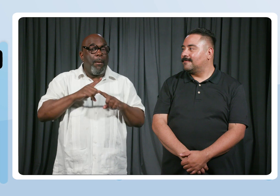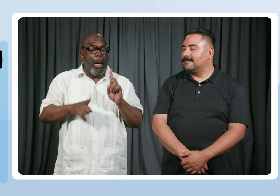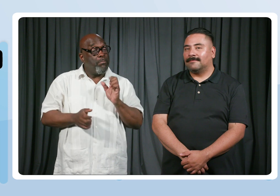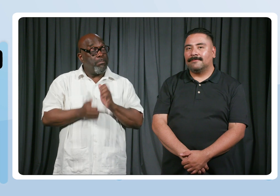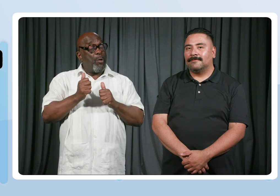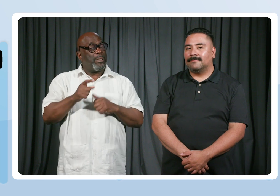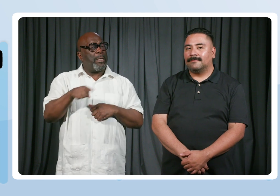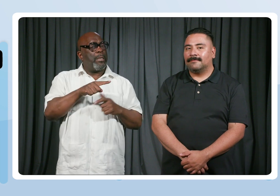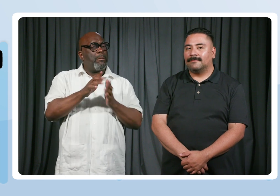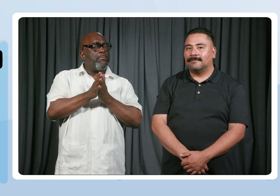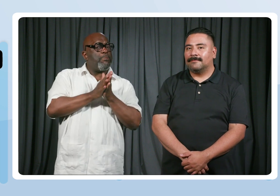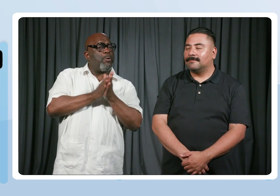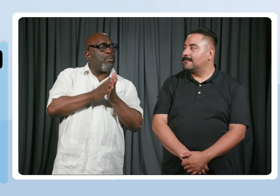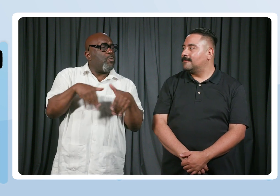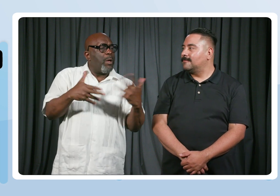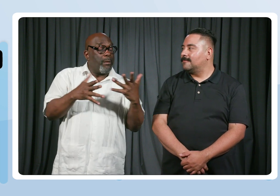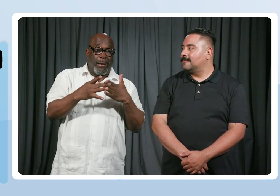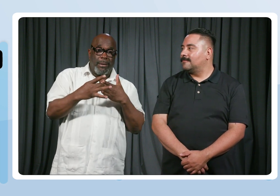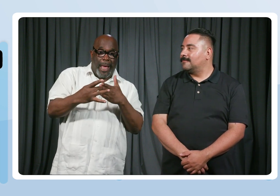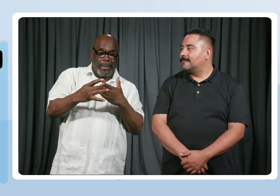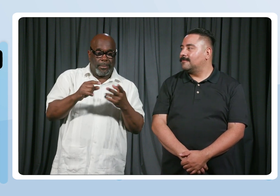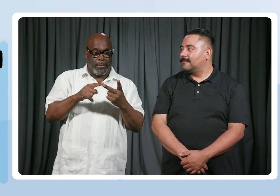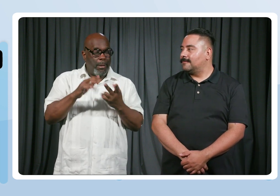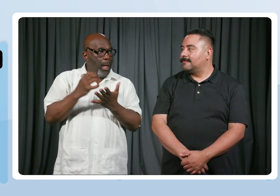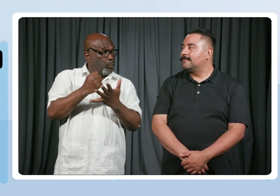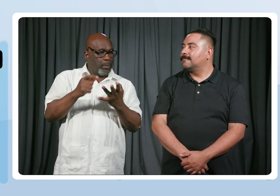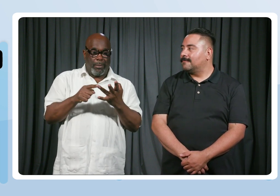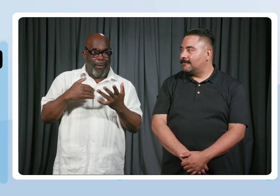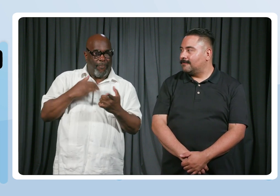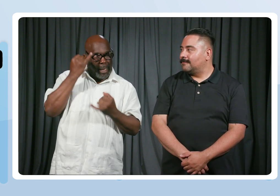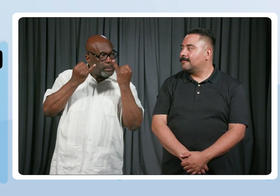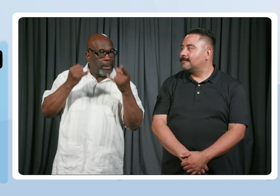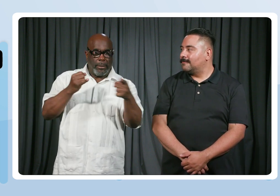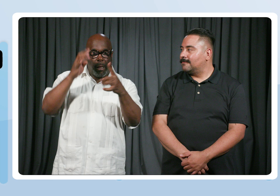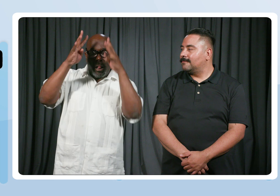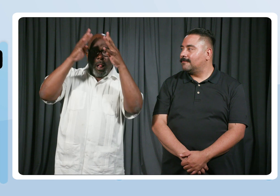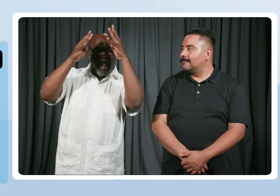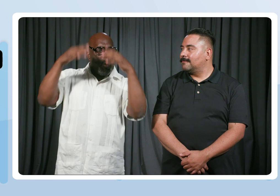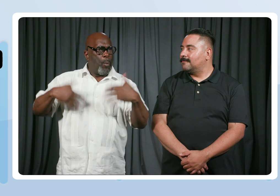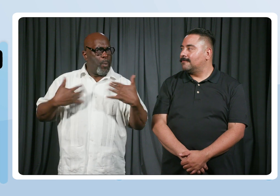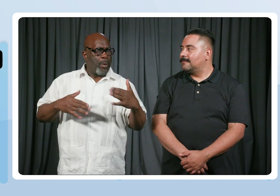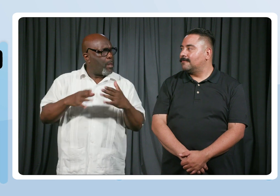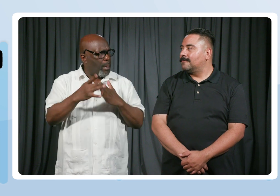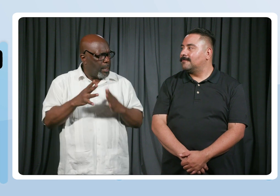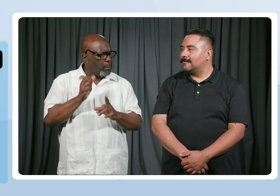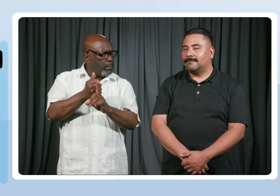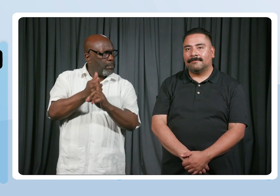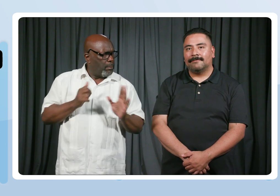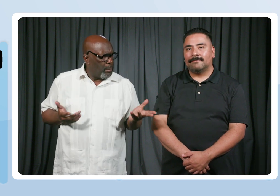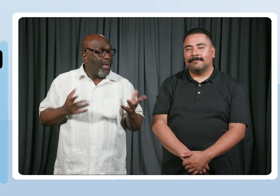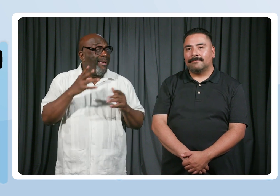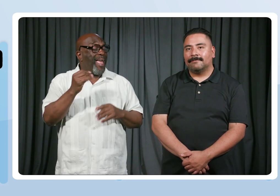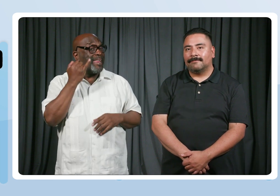they're just looking for guidance, opportunity. They have ideas. They are innovative. They're leaders in their own right.